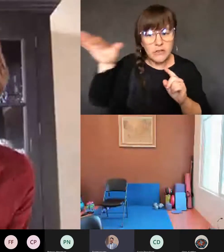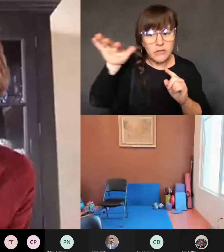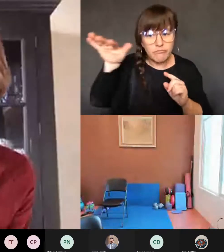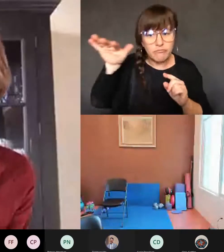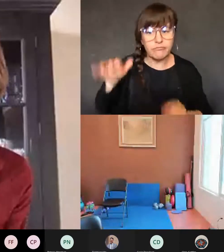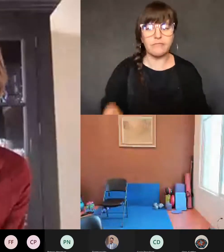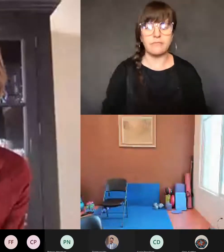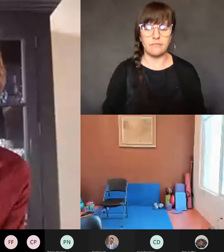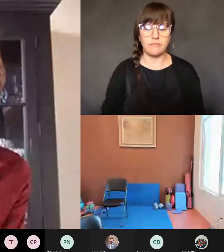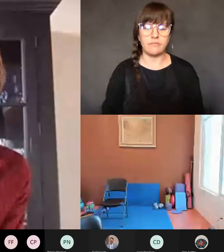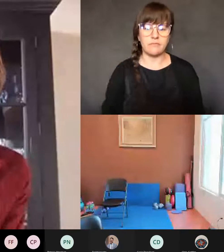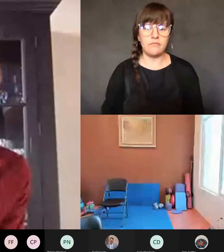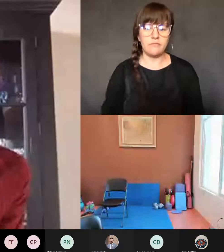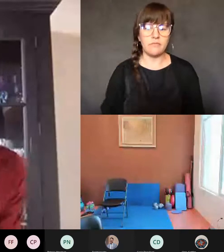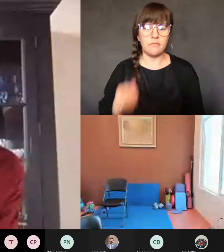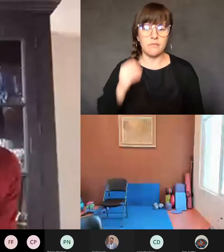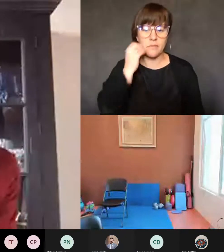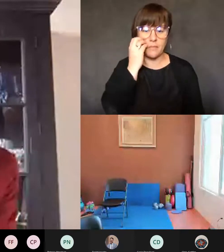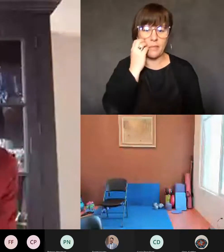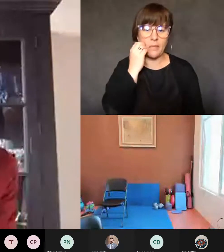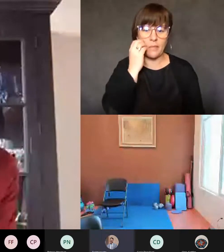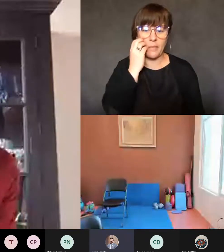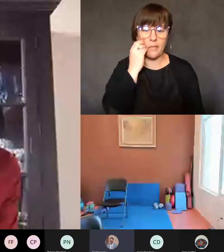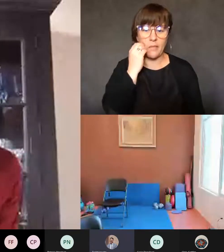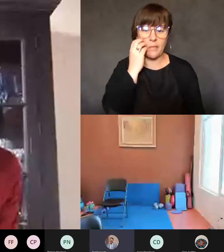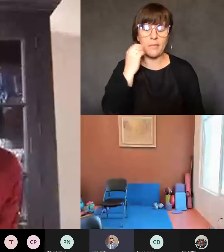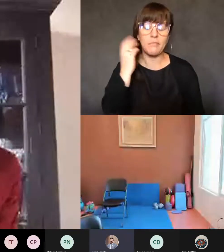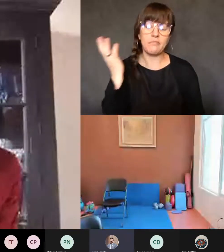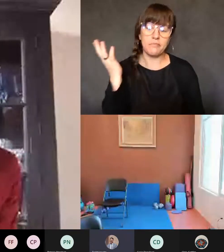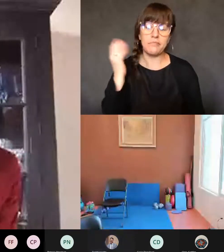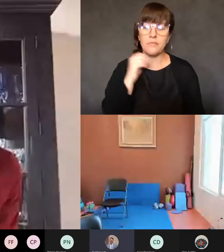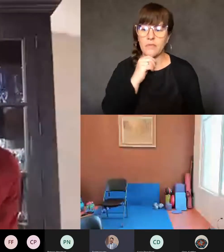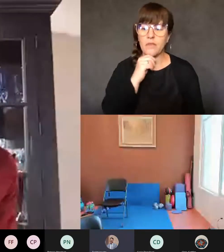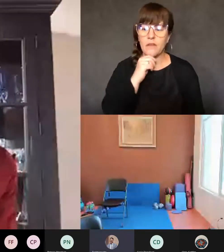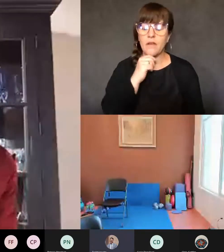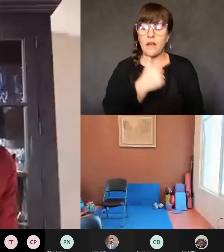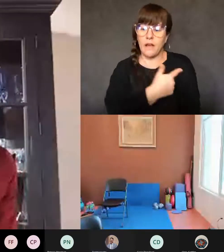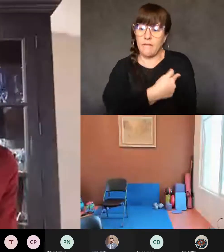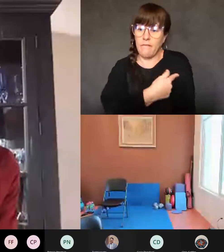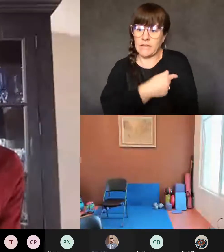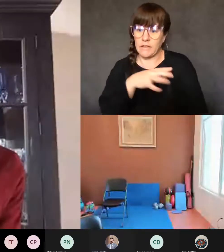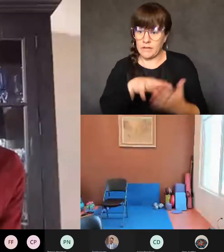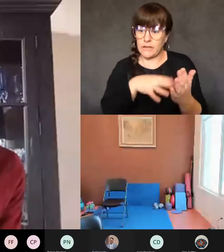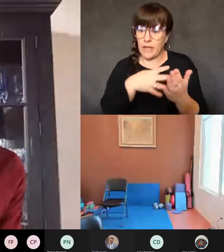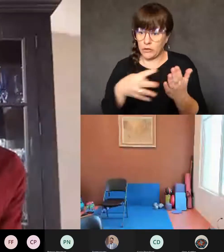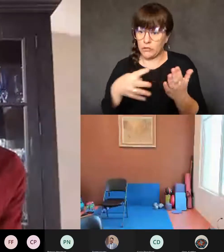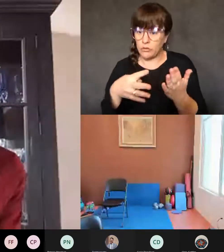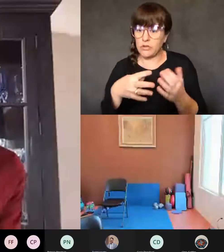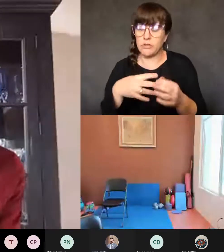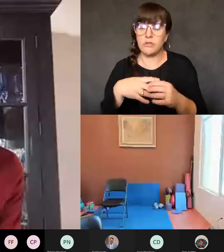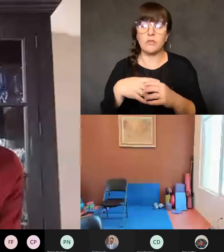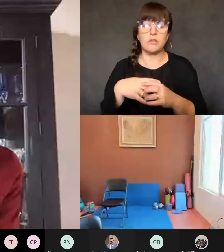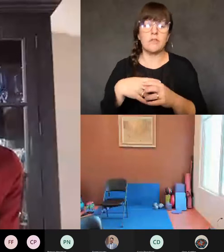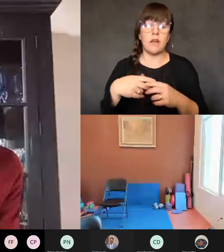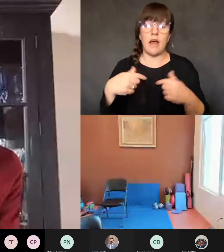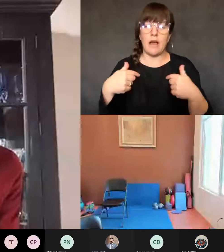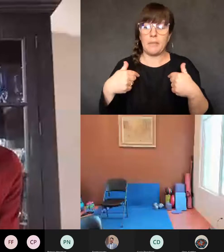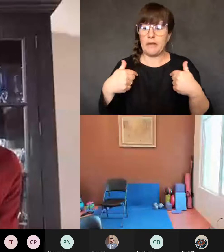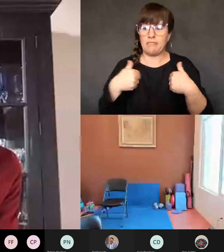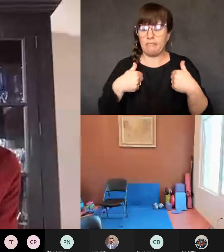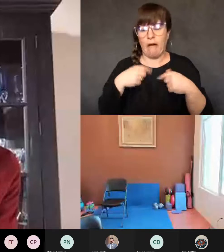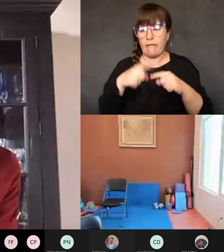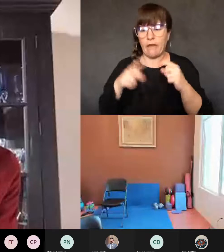terms of vaccination schedules, from what I can see, and obviously, as you said, I don't have a crystal ball or anything. I really